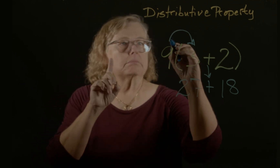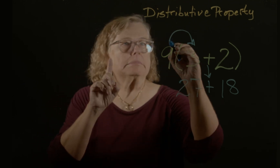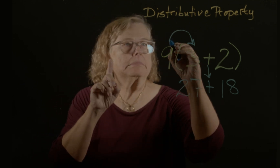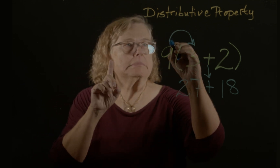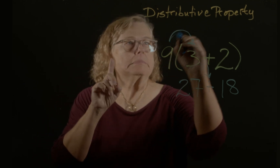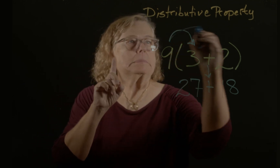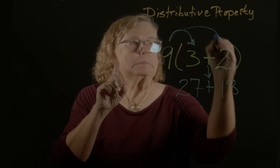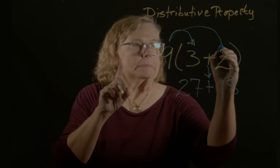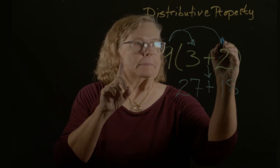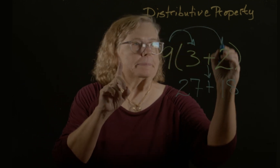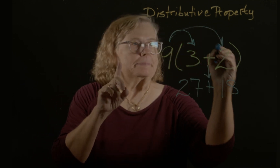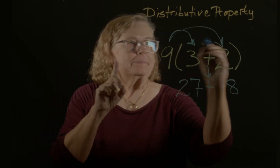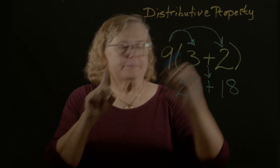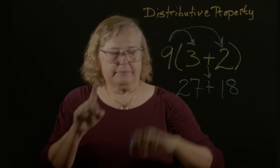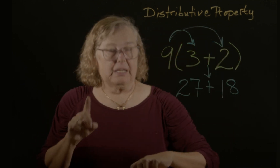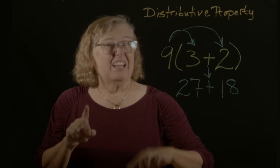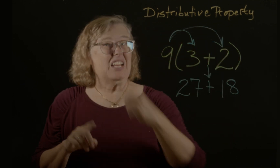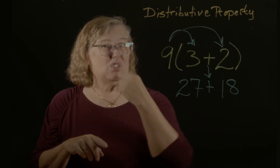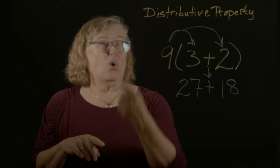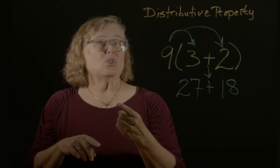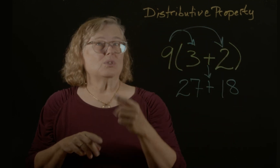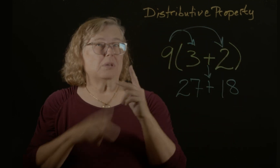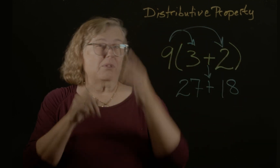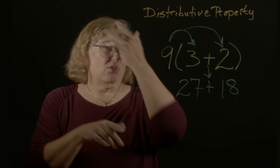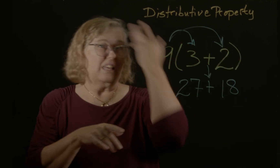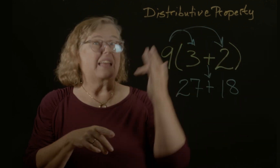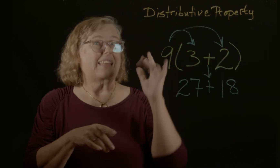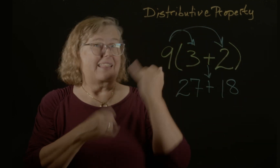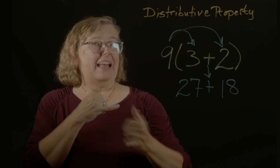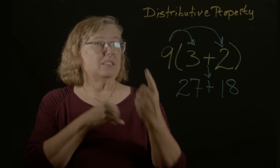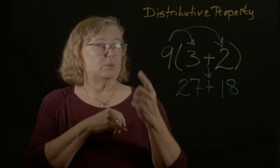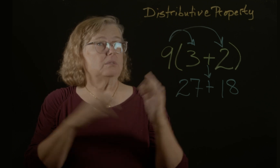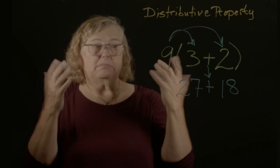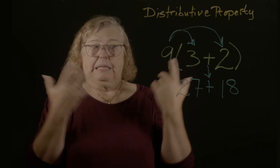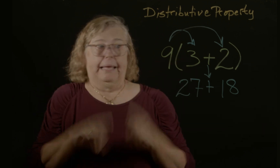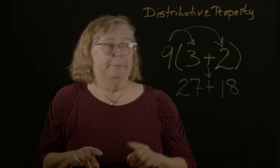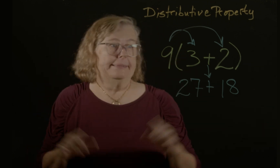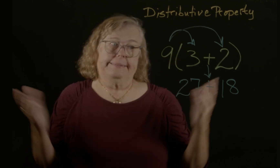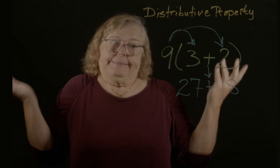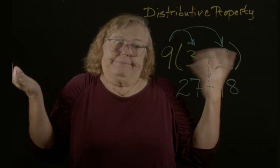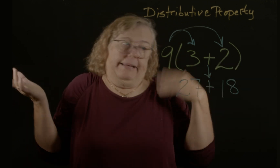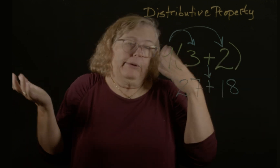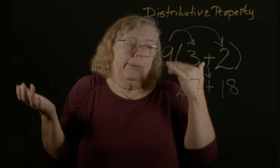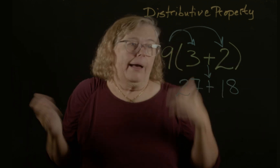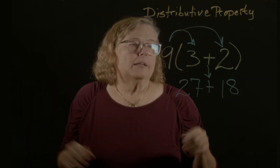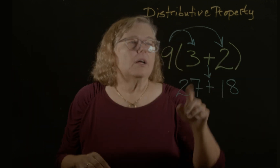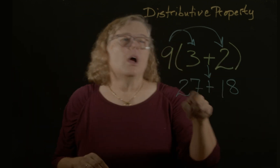And we're done. Oh, wait. There, show the arrow there. Okay. I told you, people forget to do that. I don't know why. People